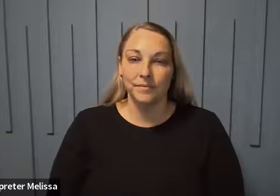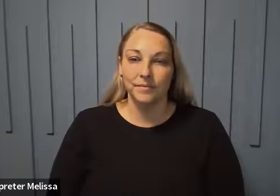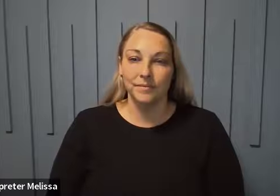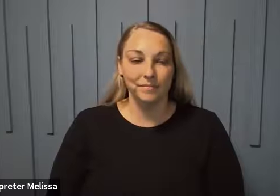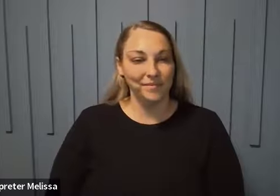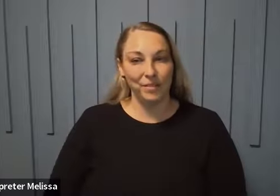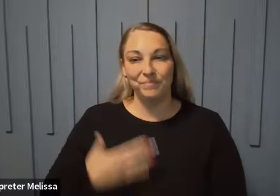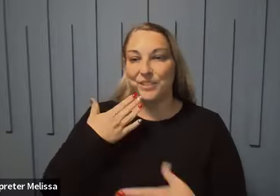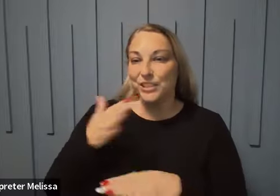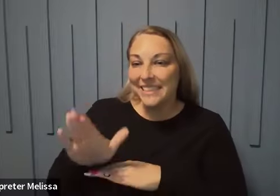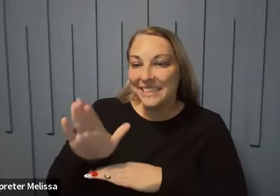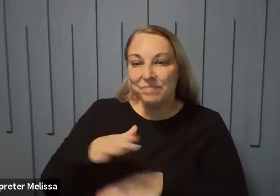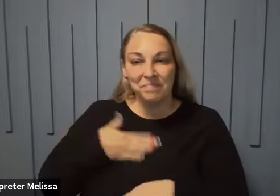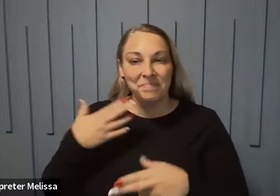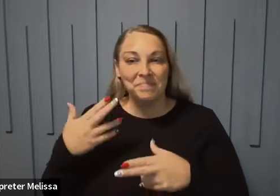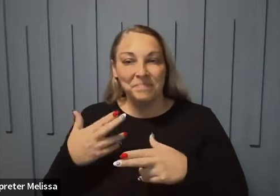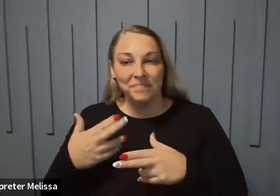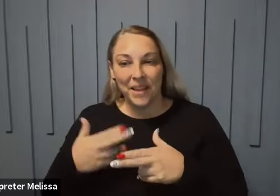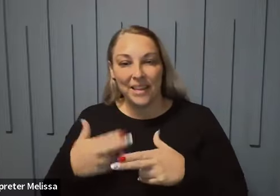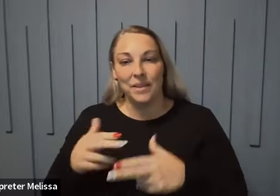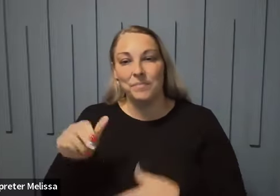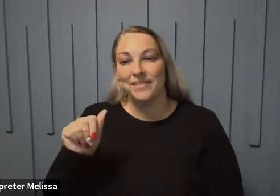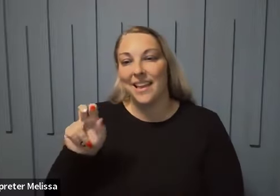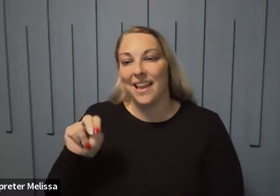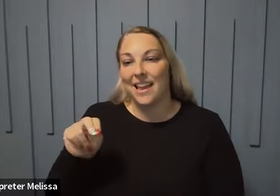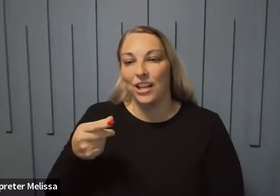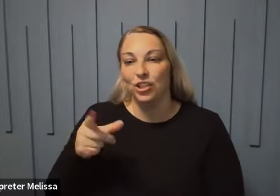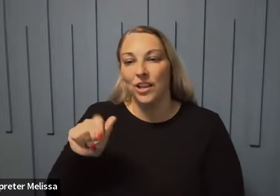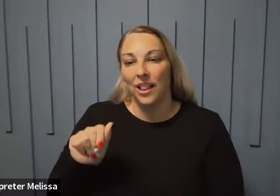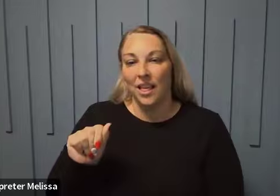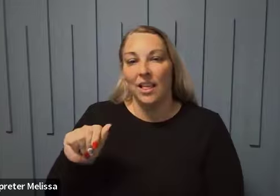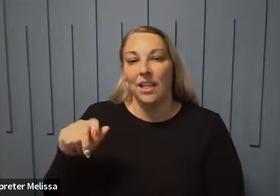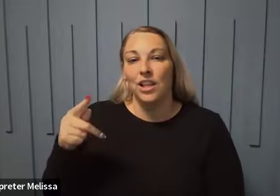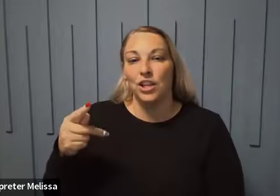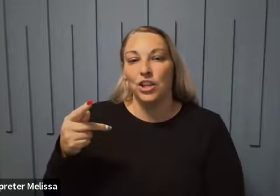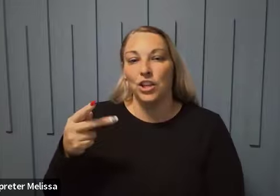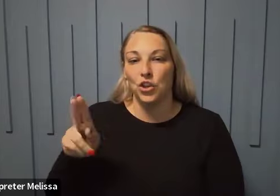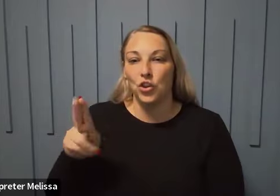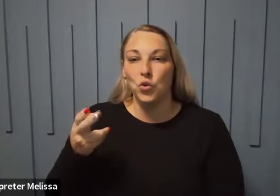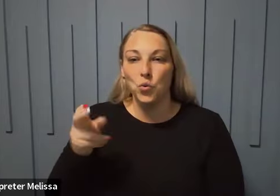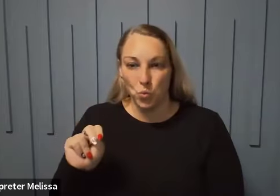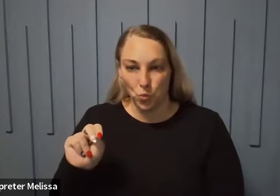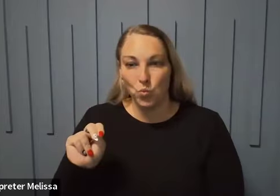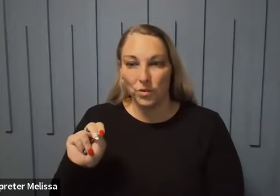So good evening. My name is Angela Kuhn, and I am